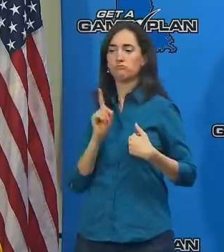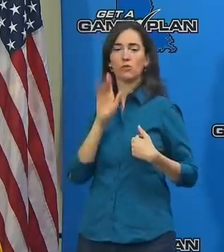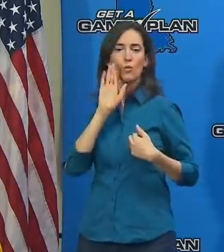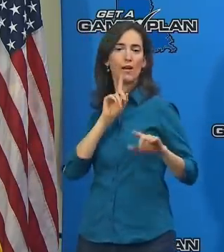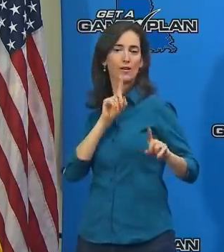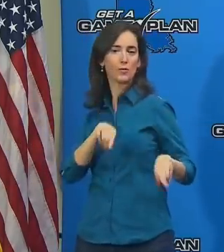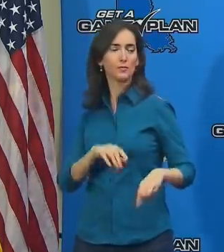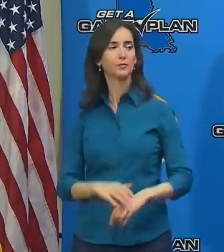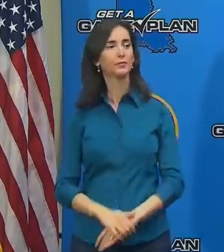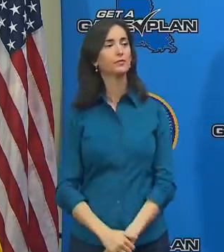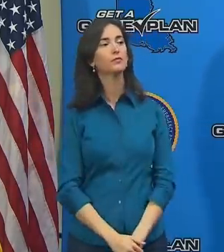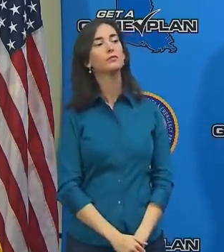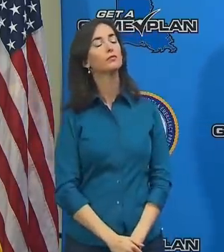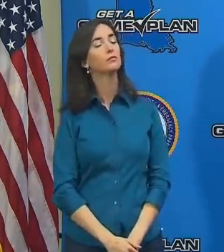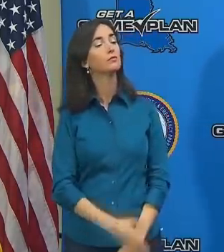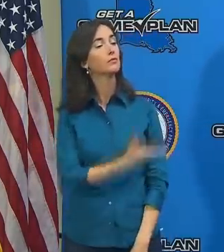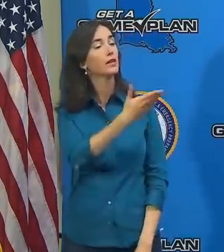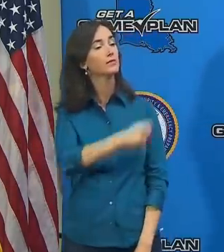Yes.